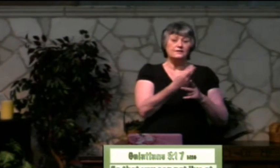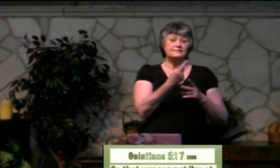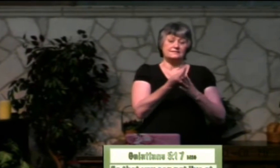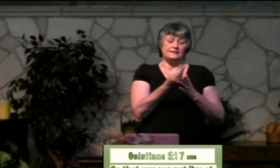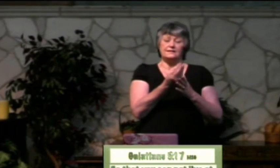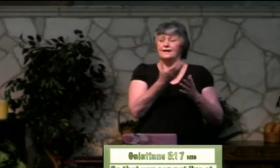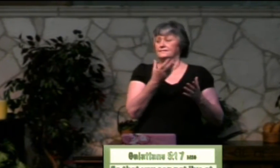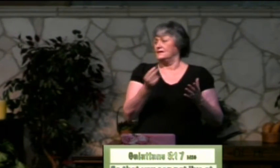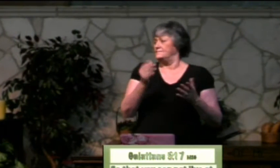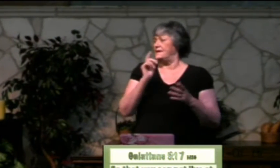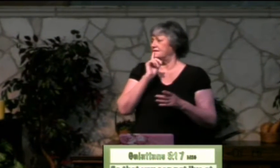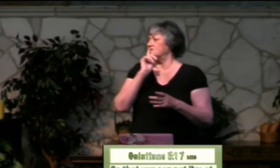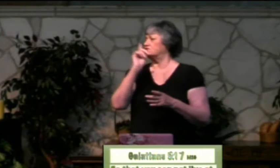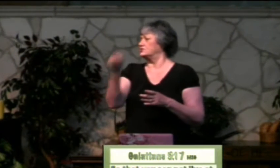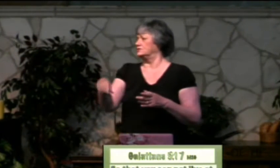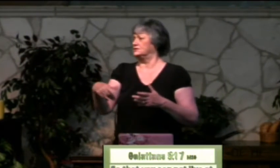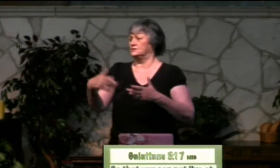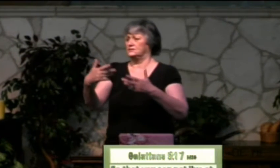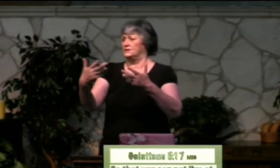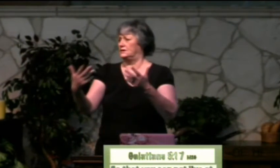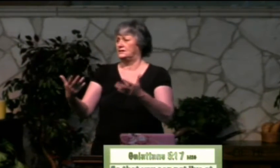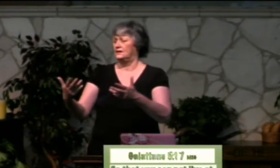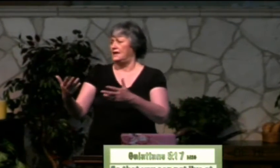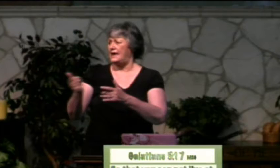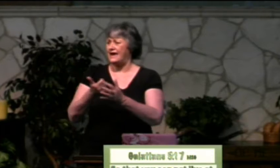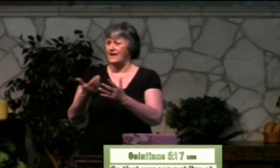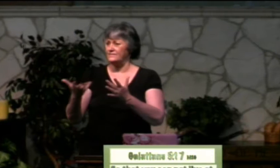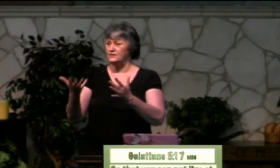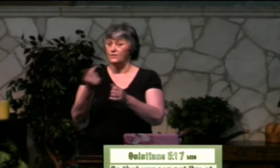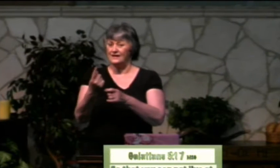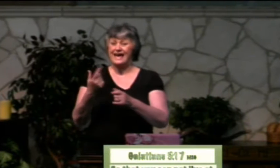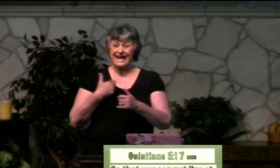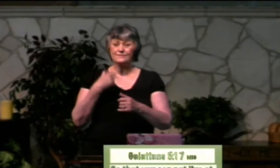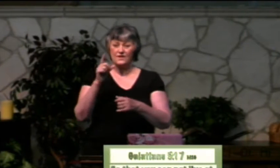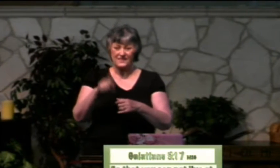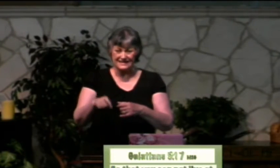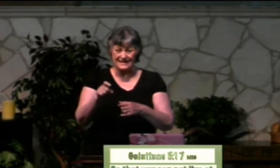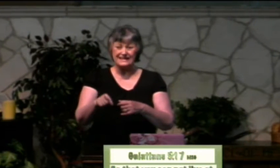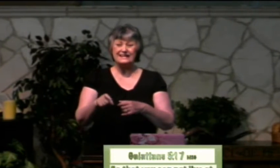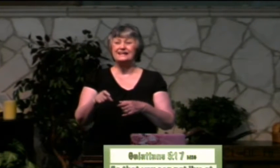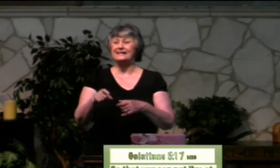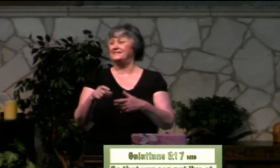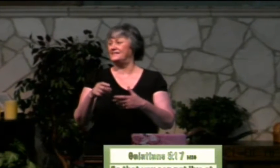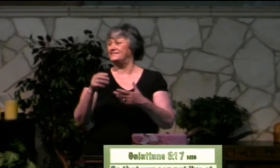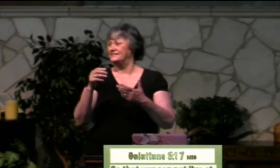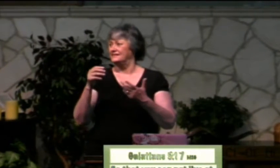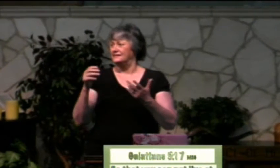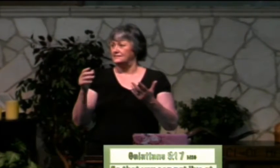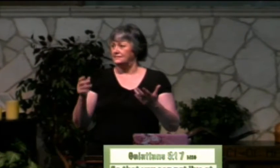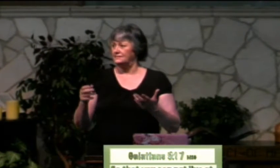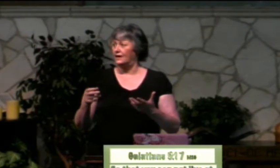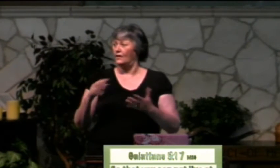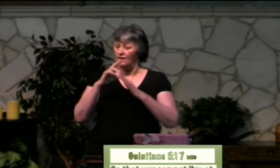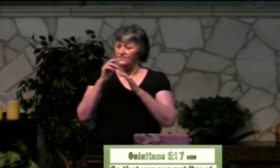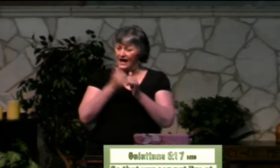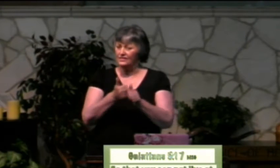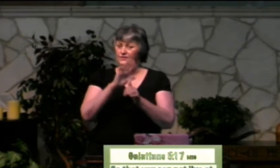currency and making sure everyone had what they needed and, you know, followed all